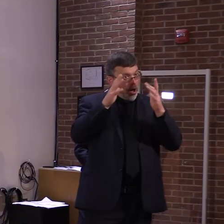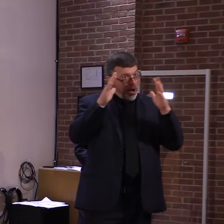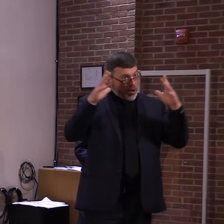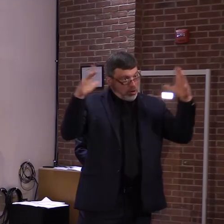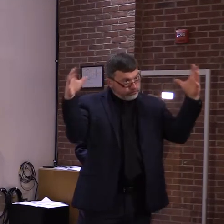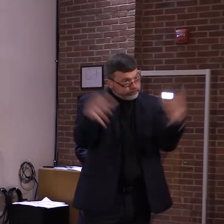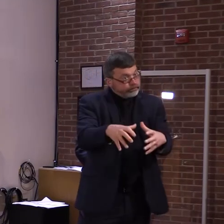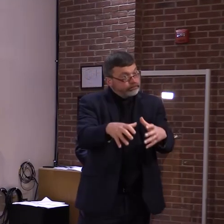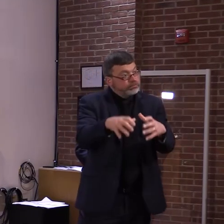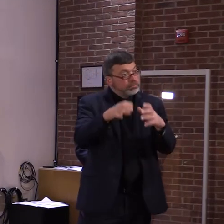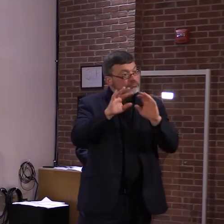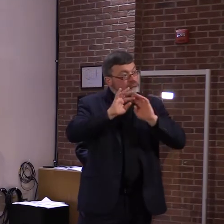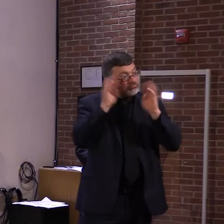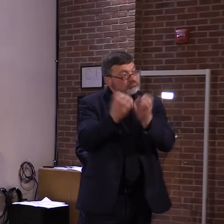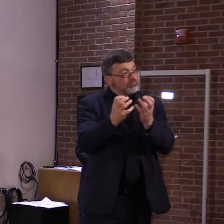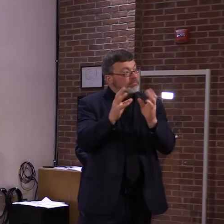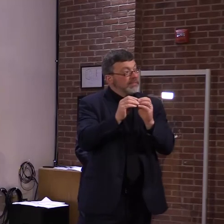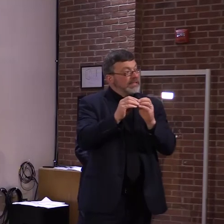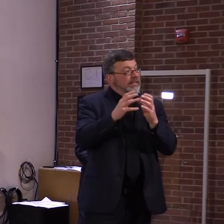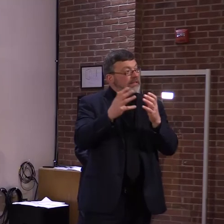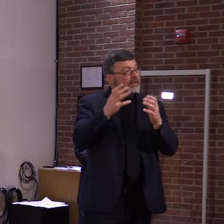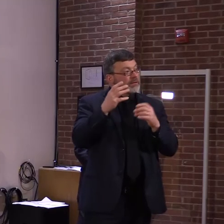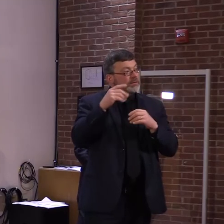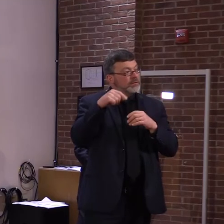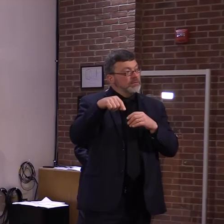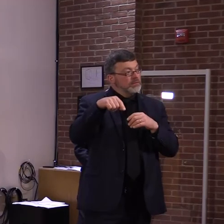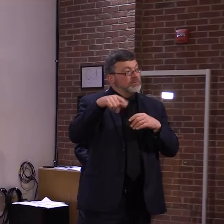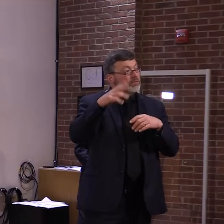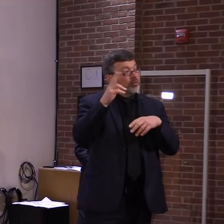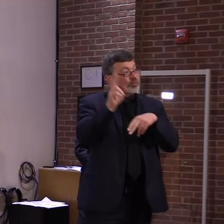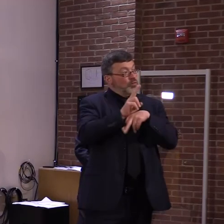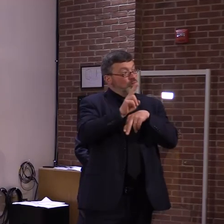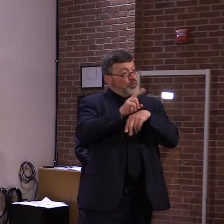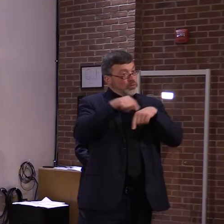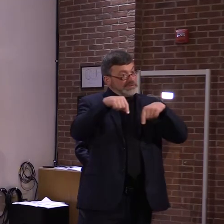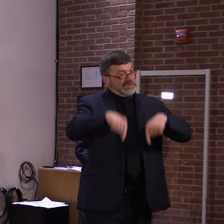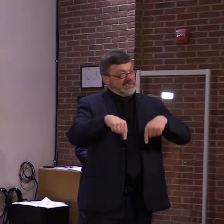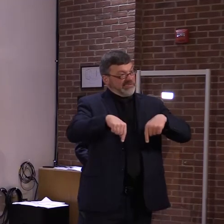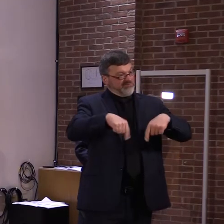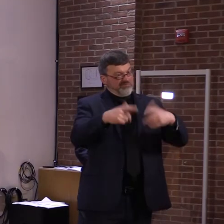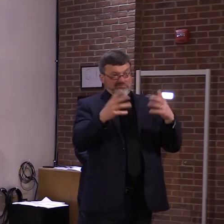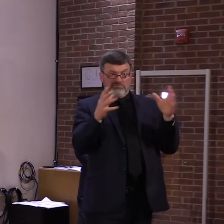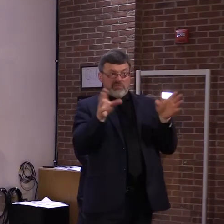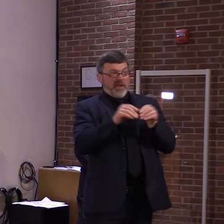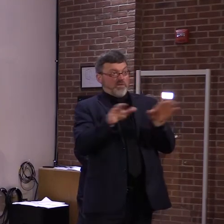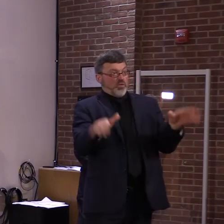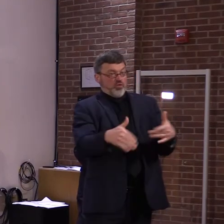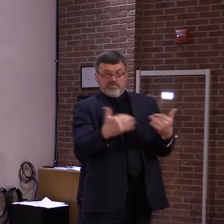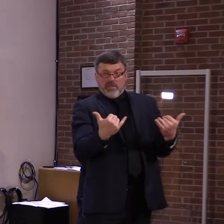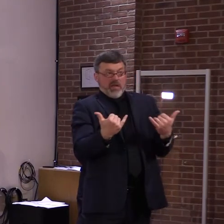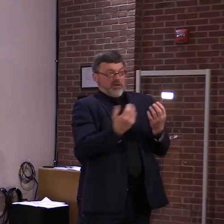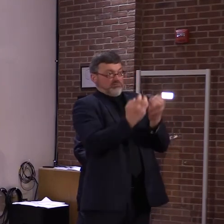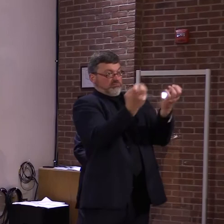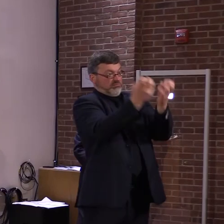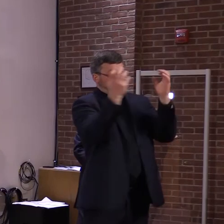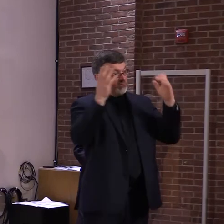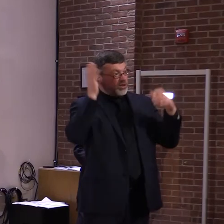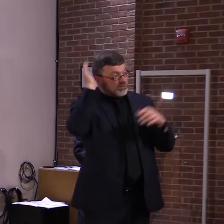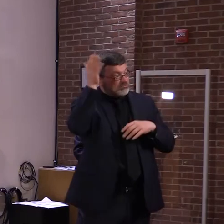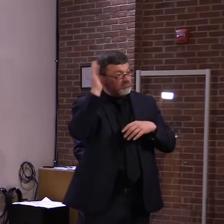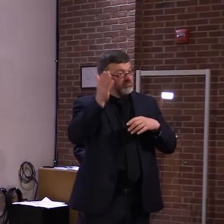We hadn't really considered that, but we were actually considering, as we move forward, maybe reducing the